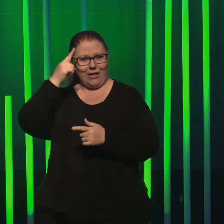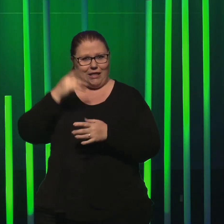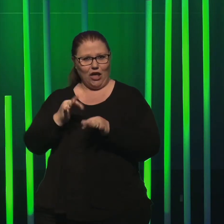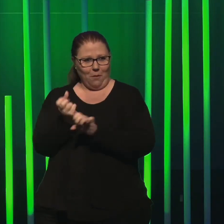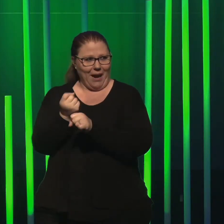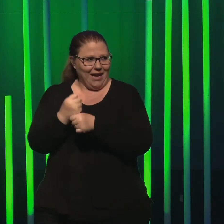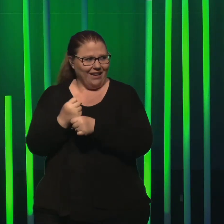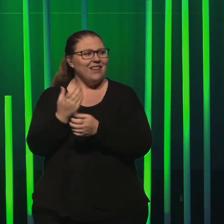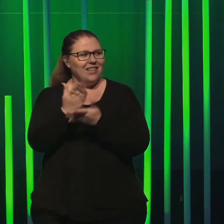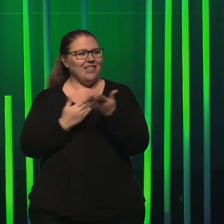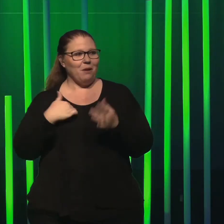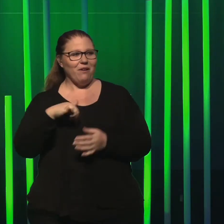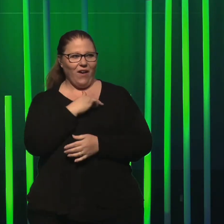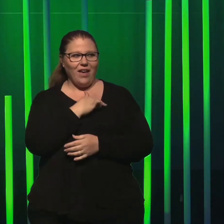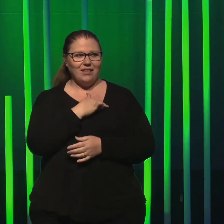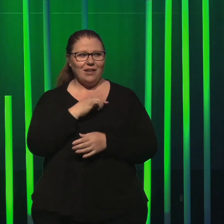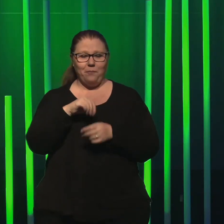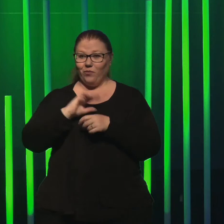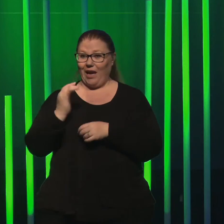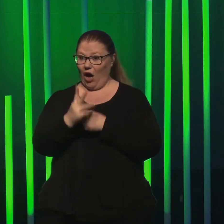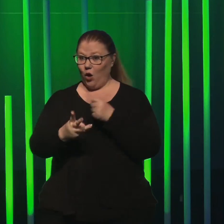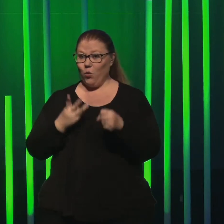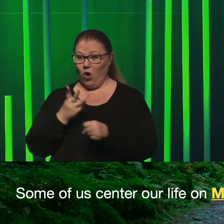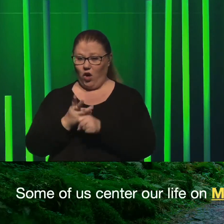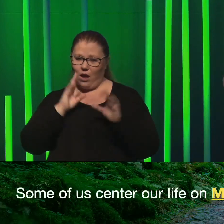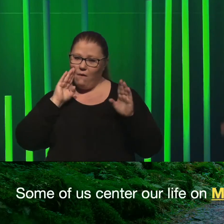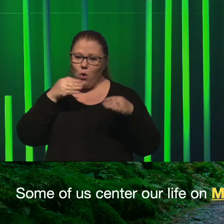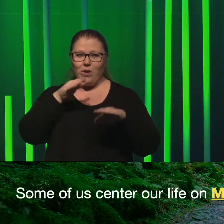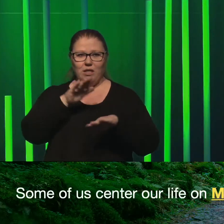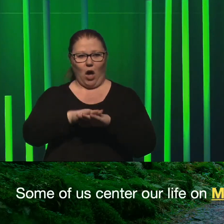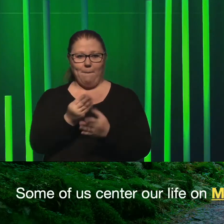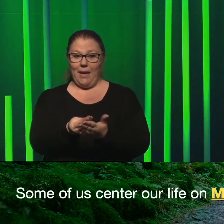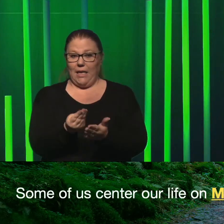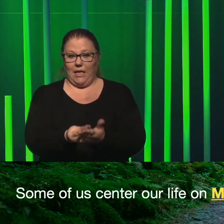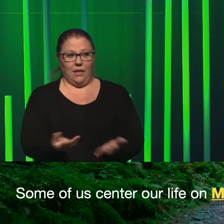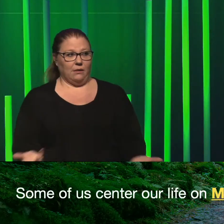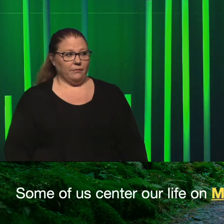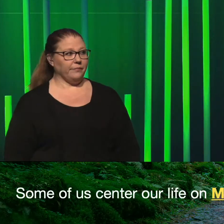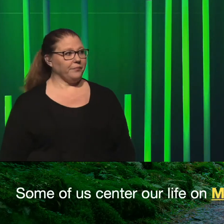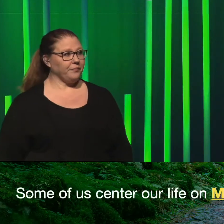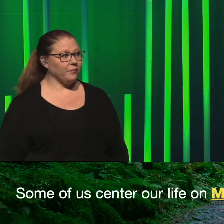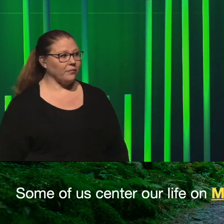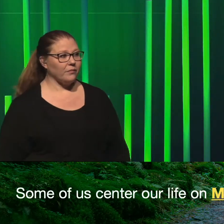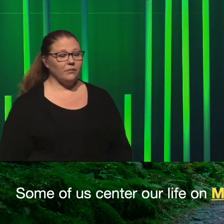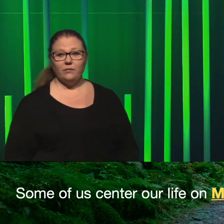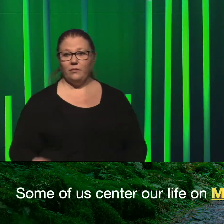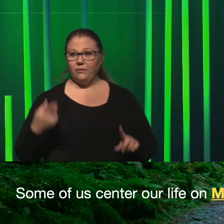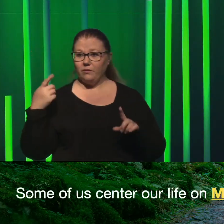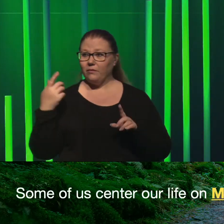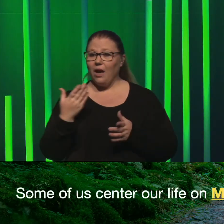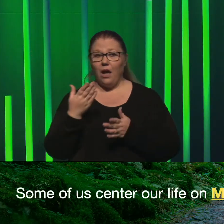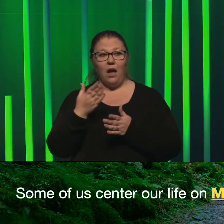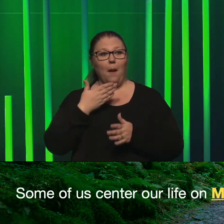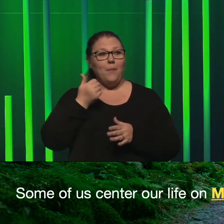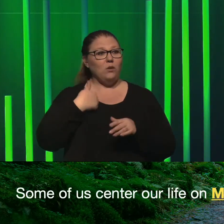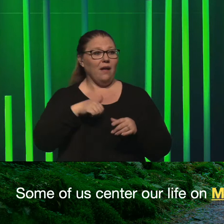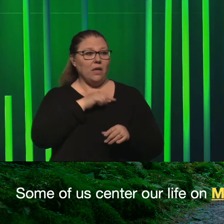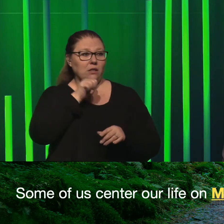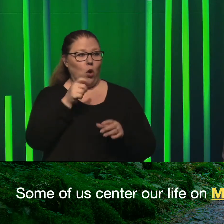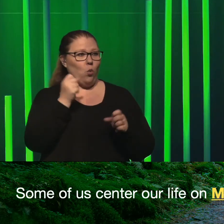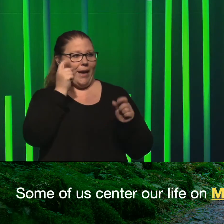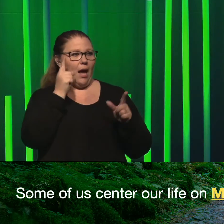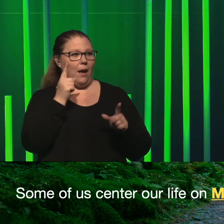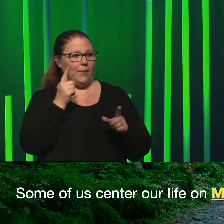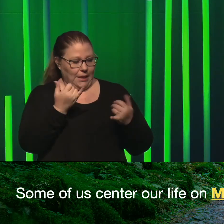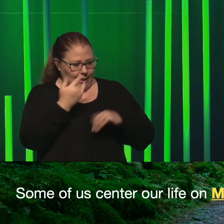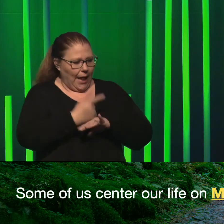So some of us in our world center our life on money. Now, let me just say this. Most of us don't wake up in the morning and go, you know what, today I'm going to